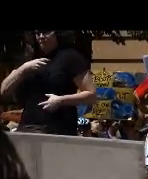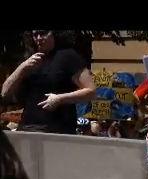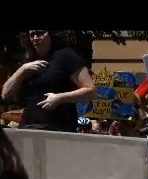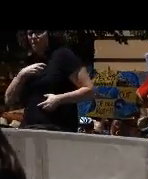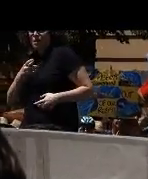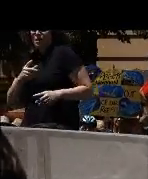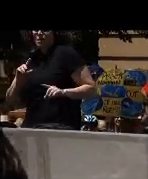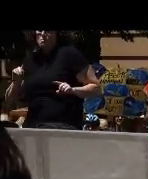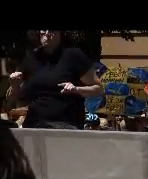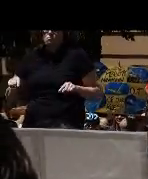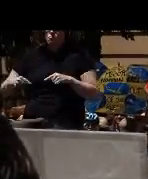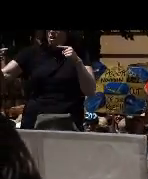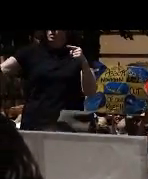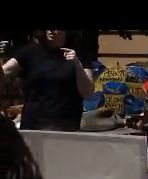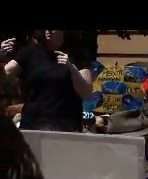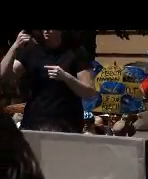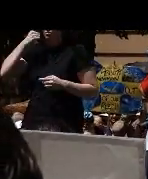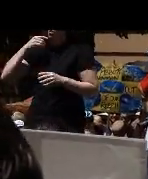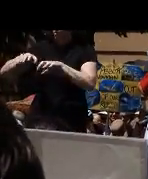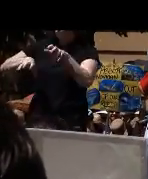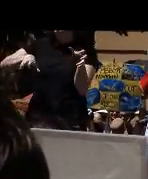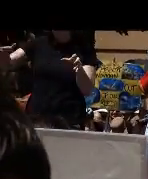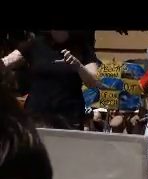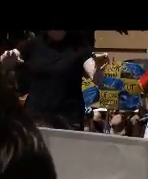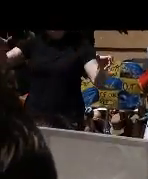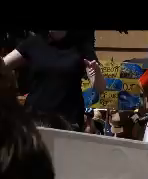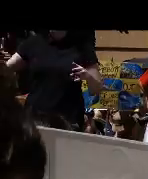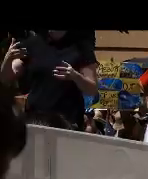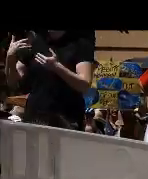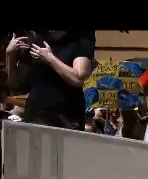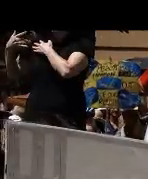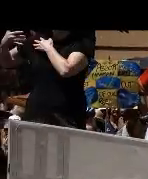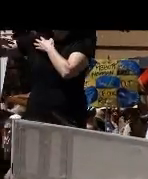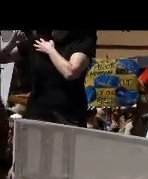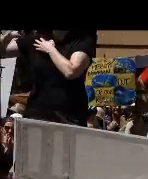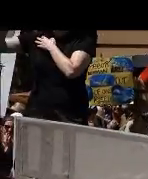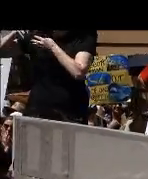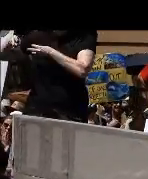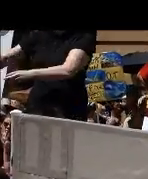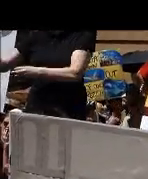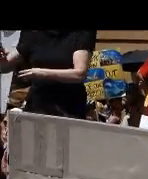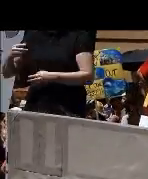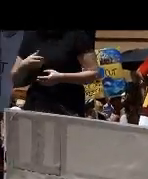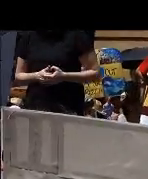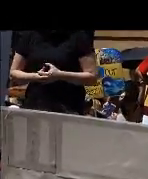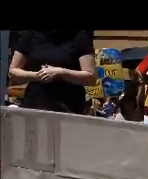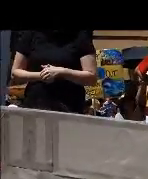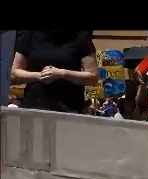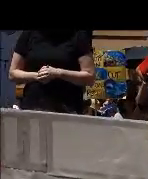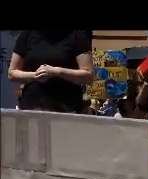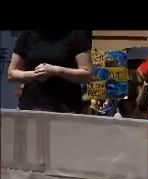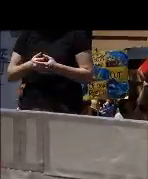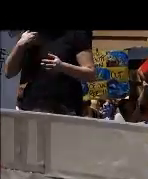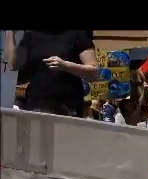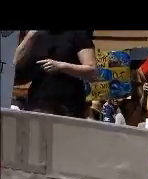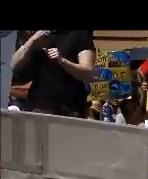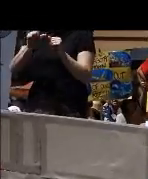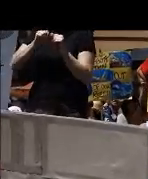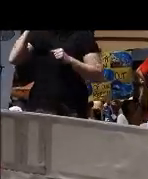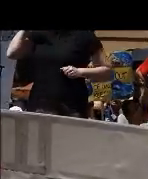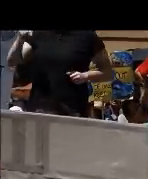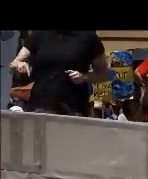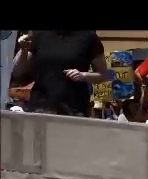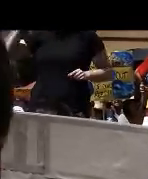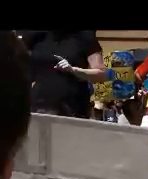way. We've had enough of that for a lifetime from you, Mr. Abbott. We are better than this, and you are better